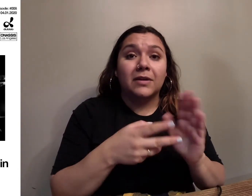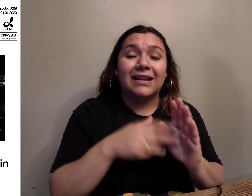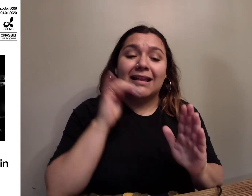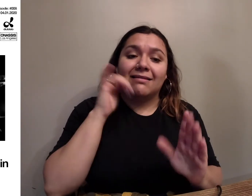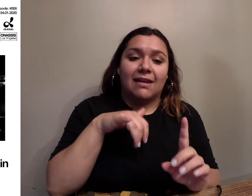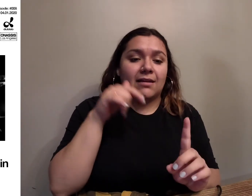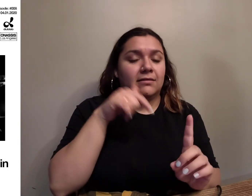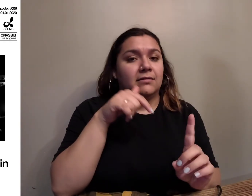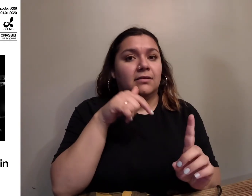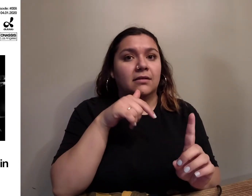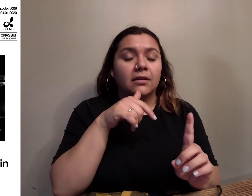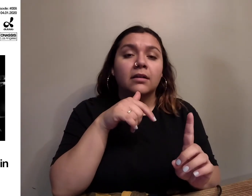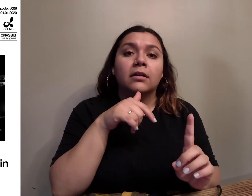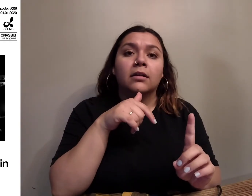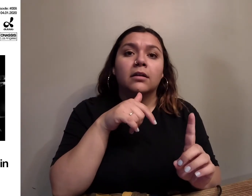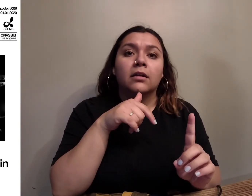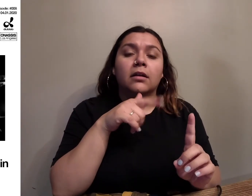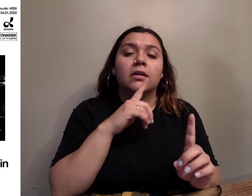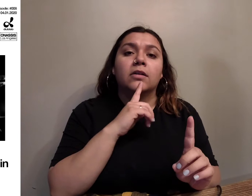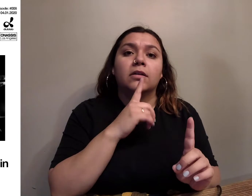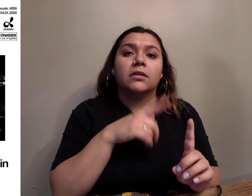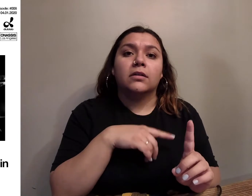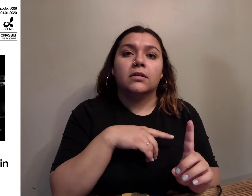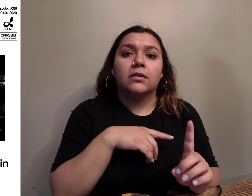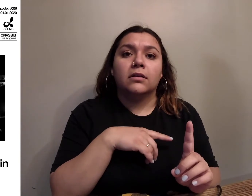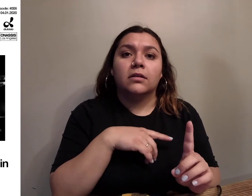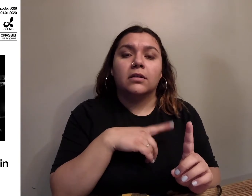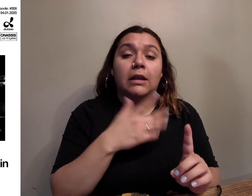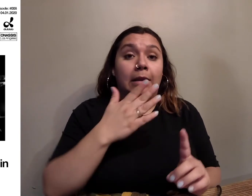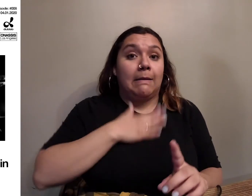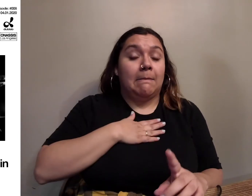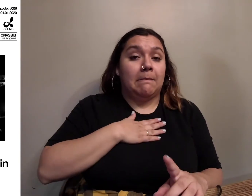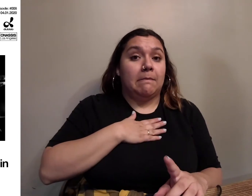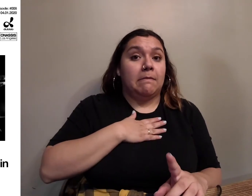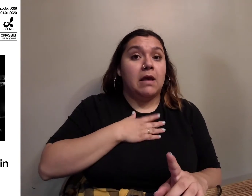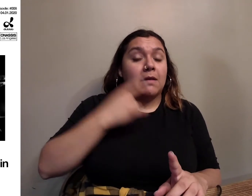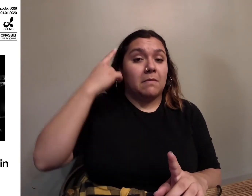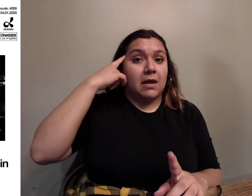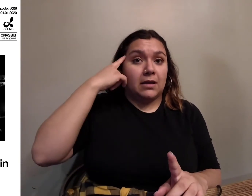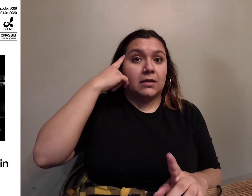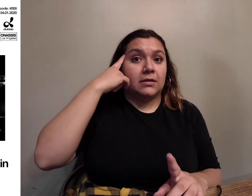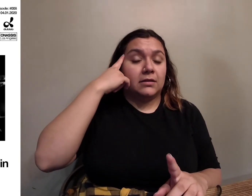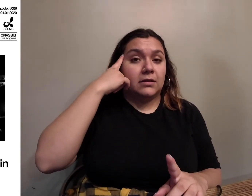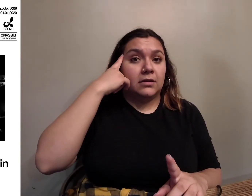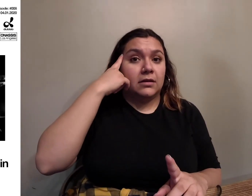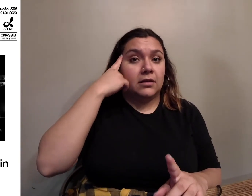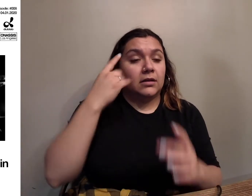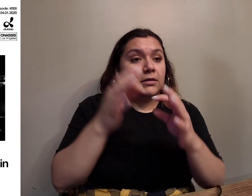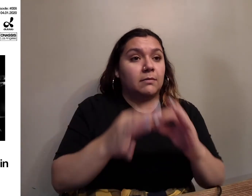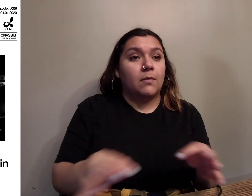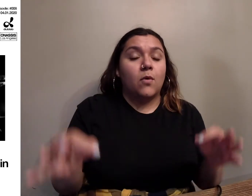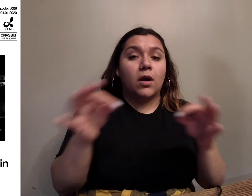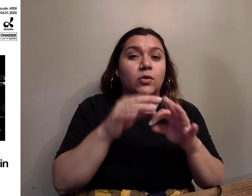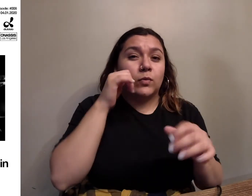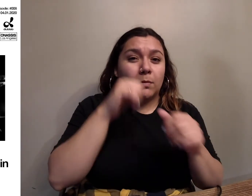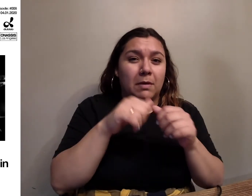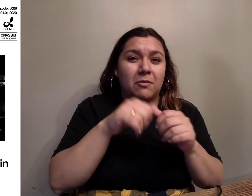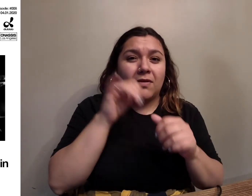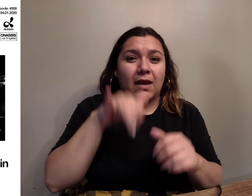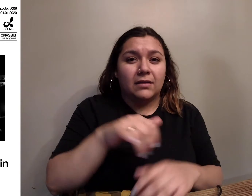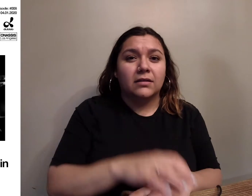is uppermost in my mind. And it's important to remember